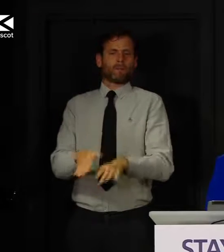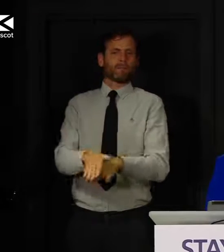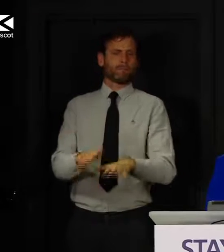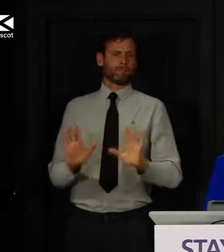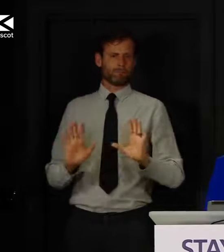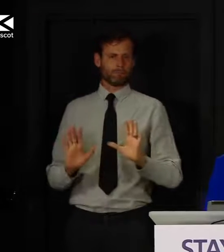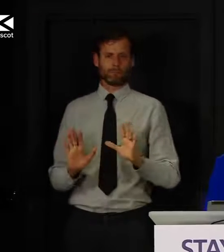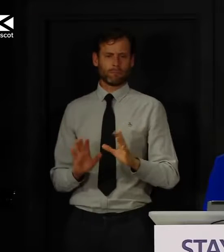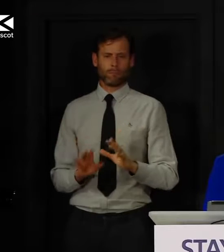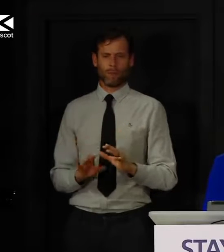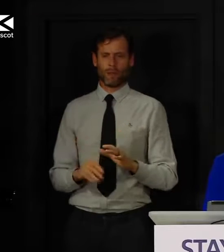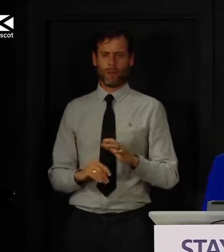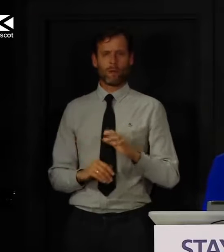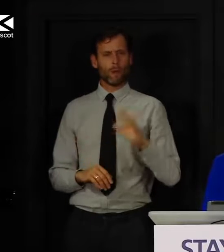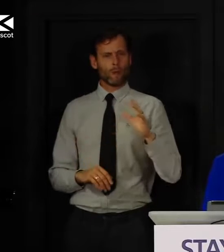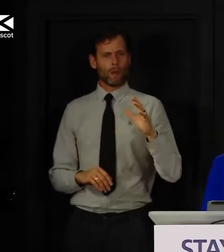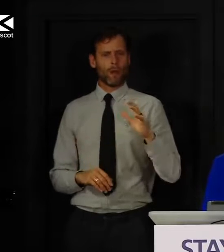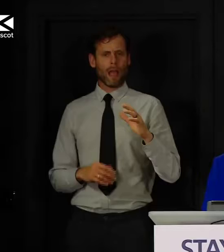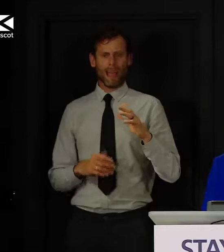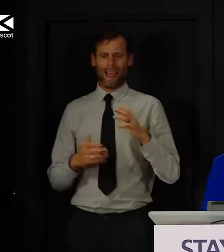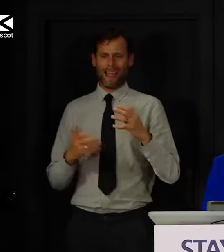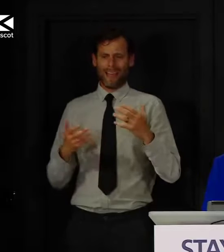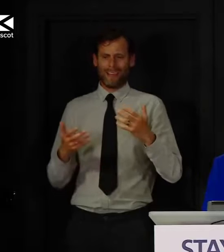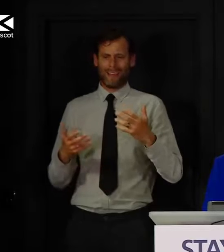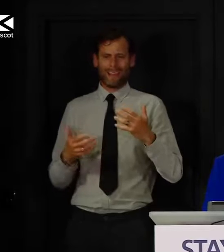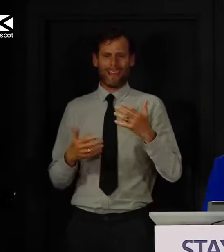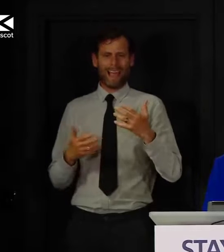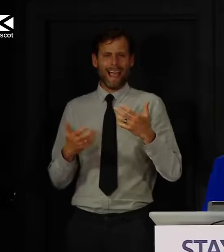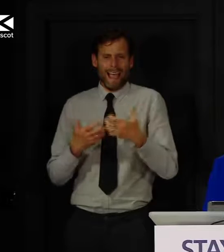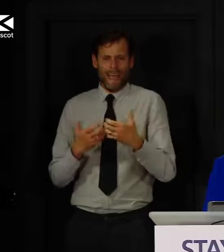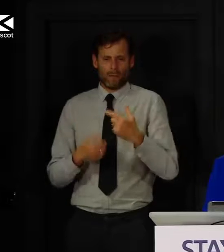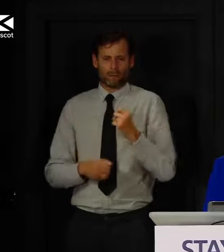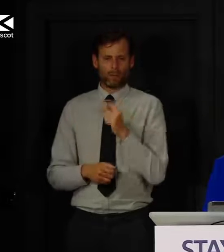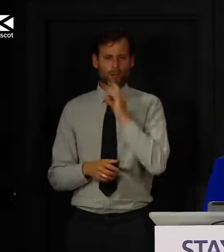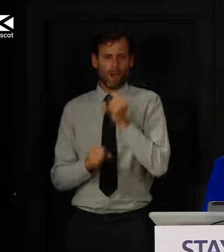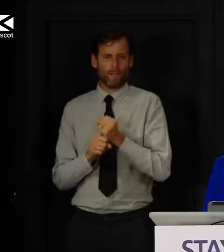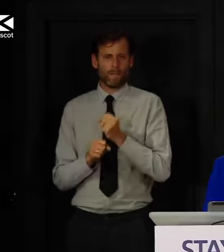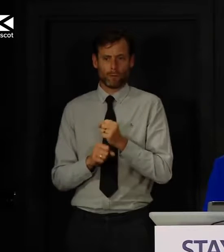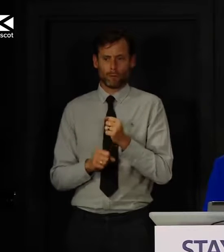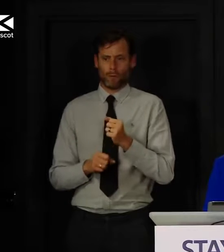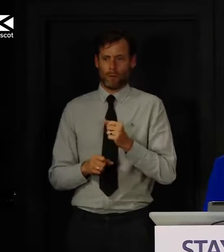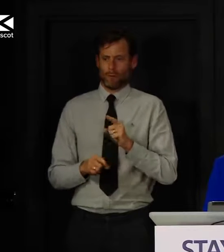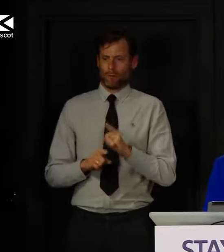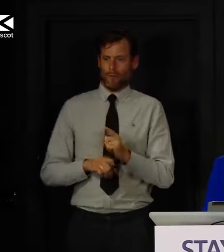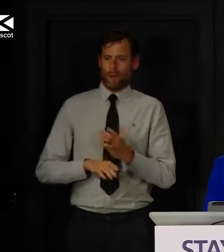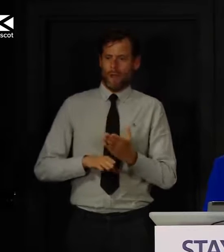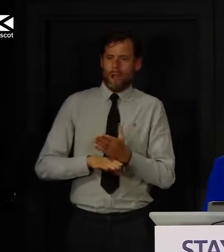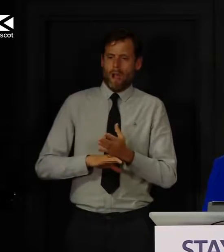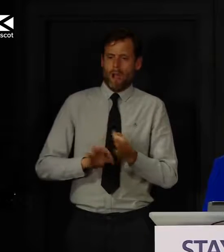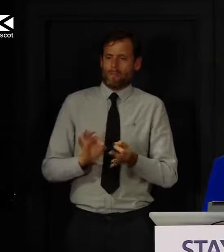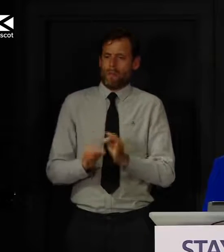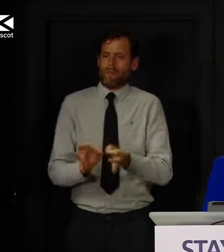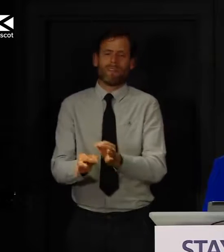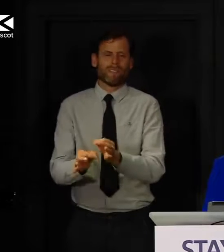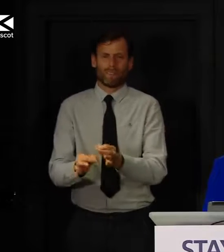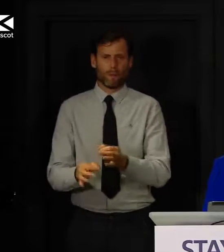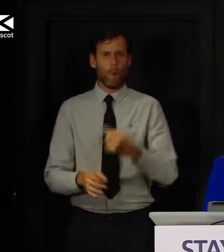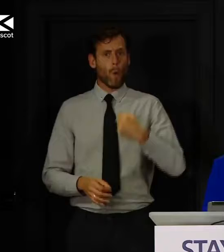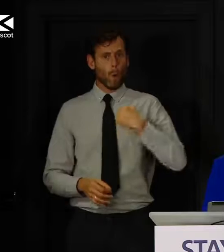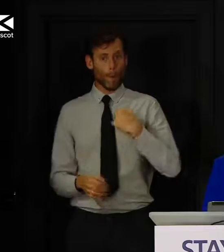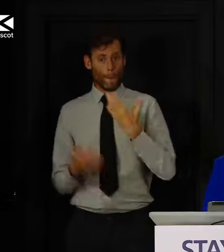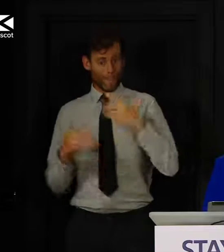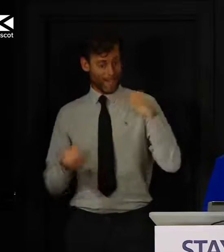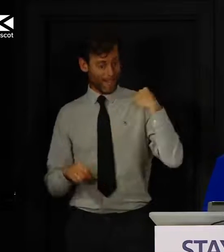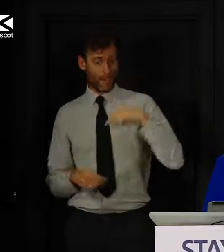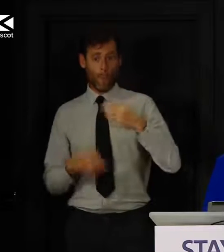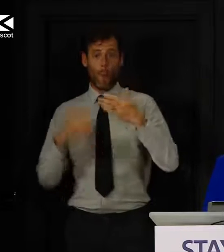anyone, any reasonable person, could consider that the Scottish Government in any respect has been anything other than